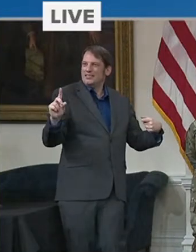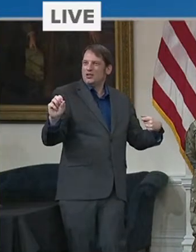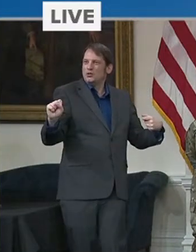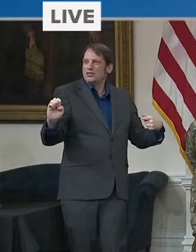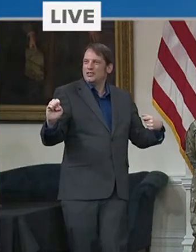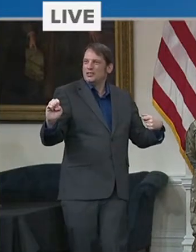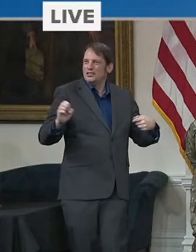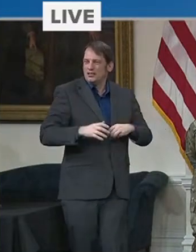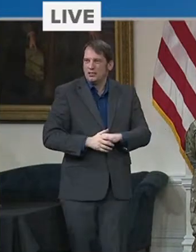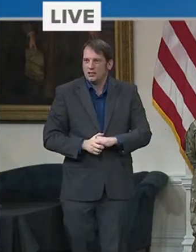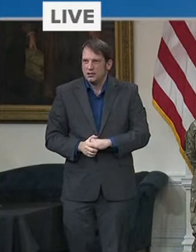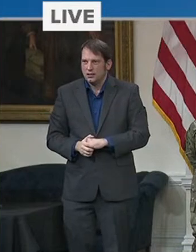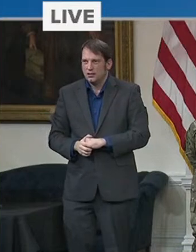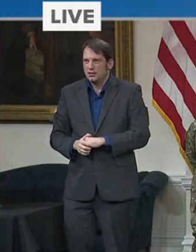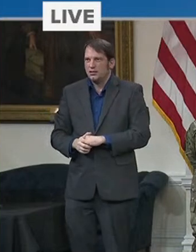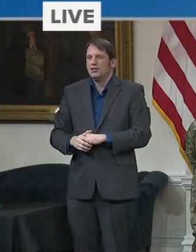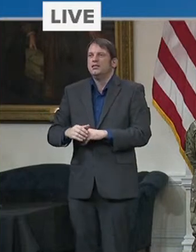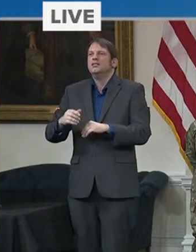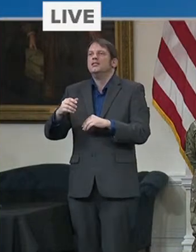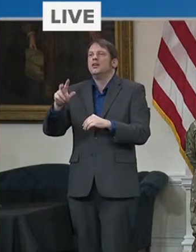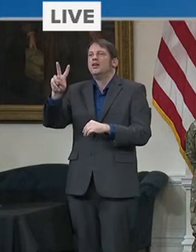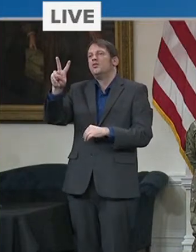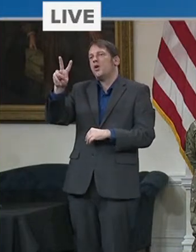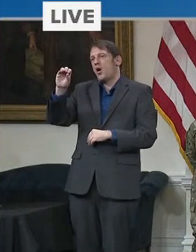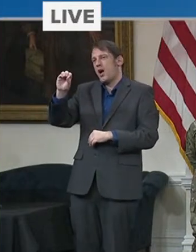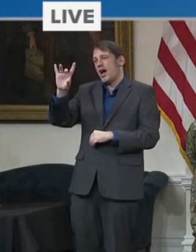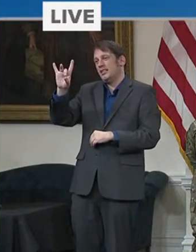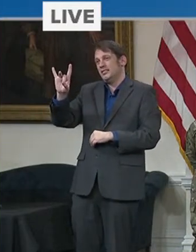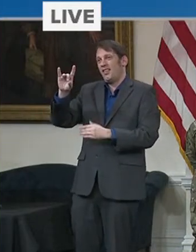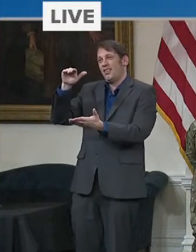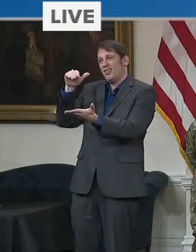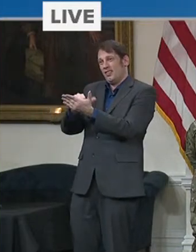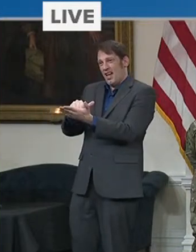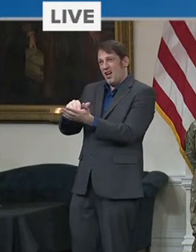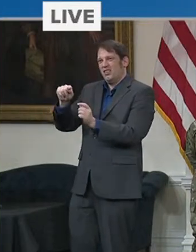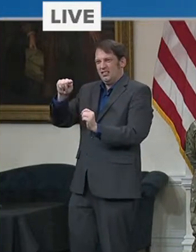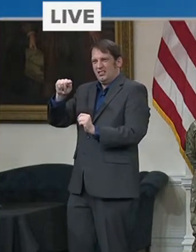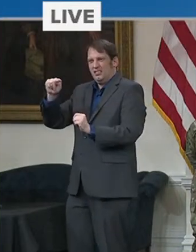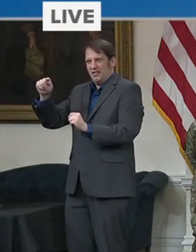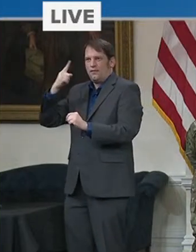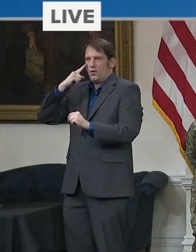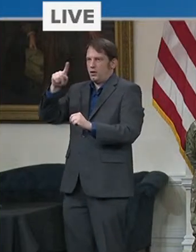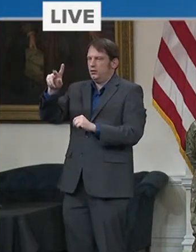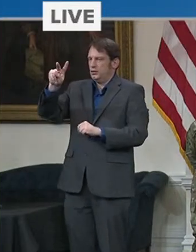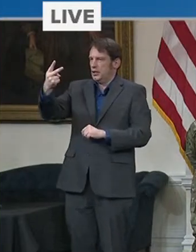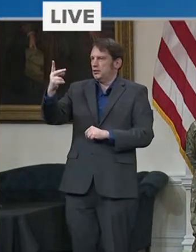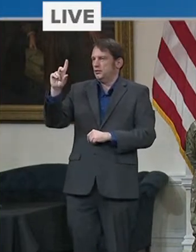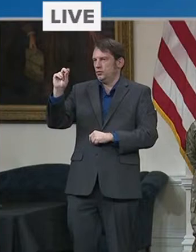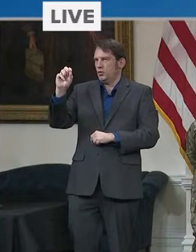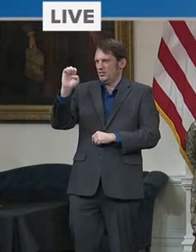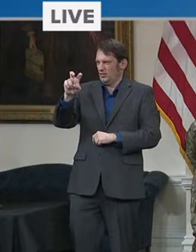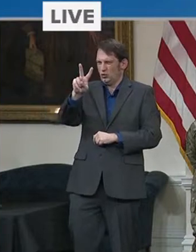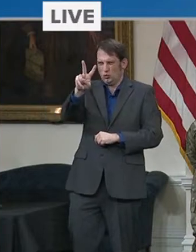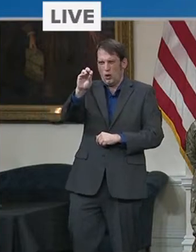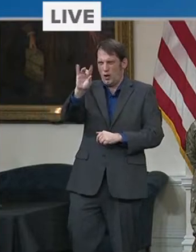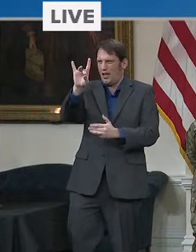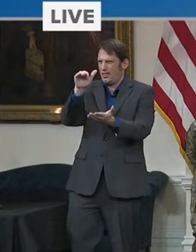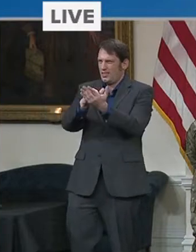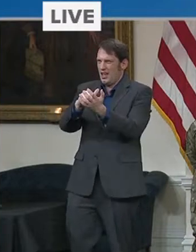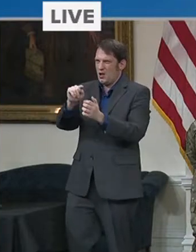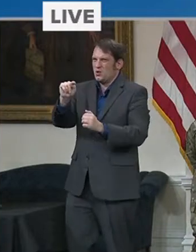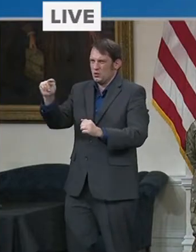208,725, which are required for second doses, and 23.3% of